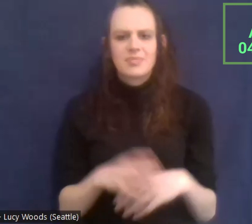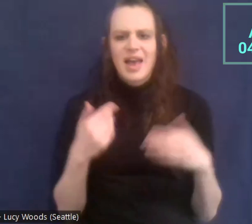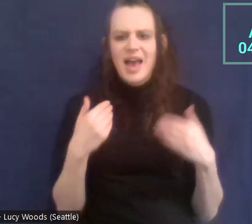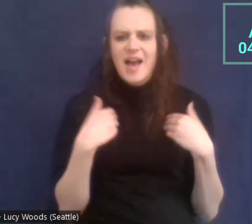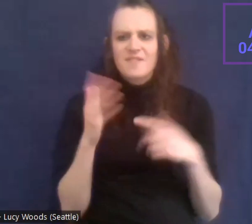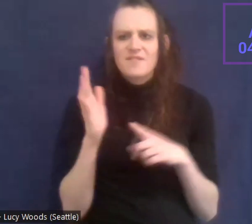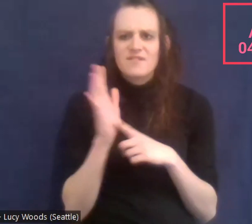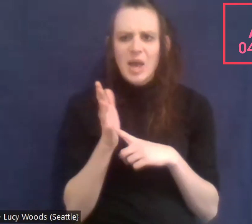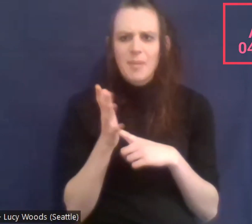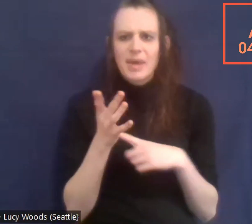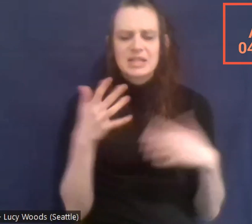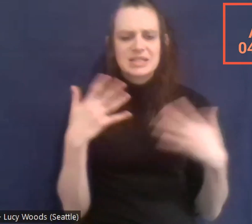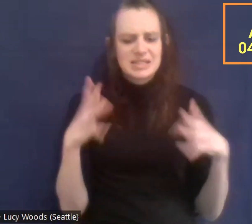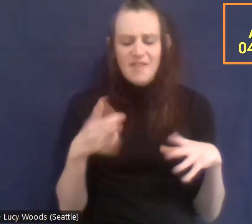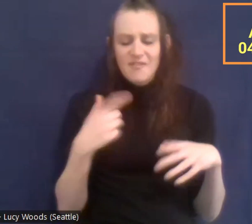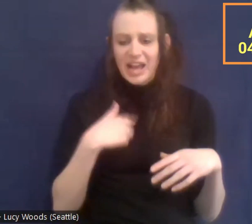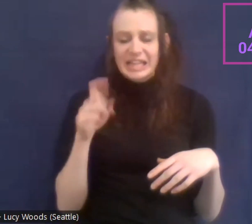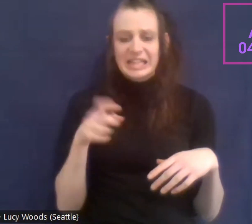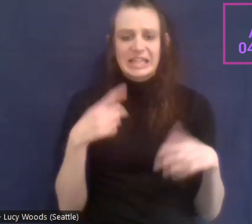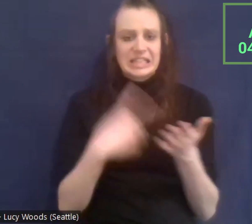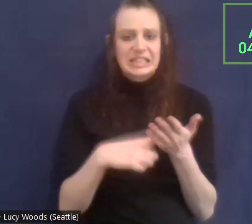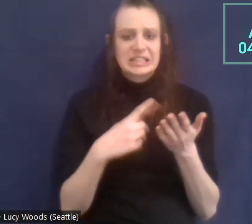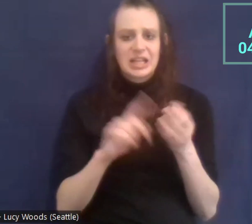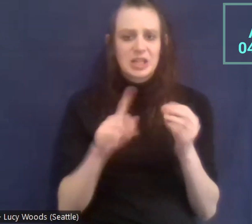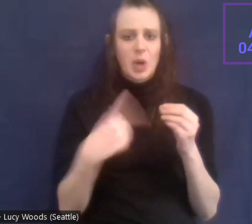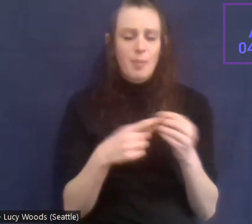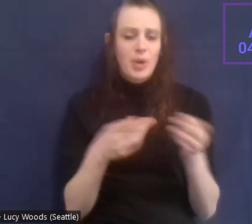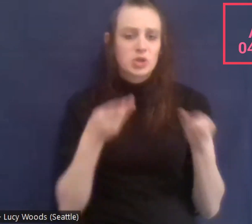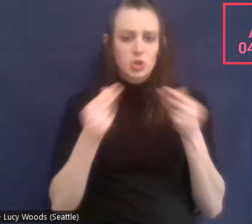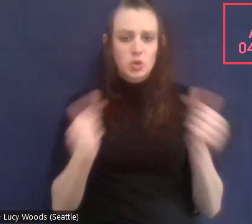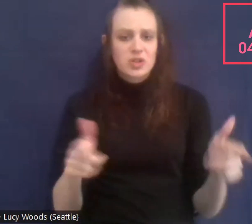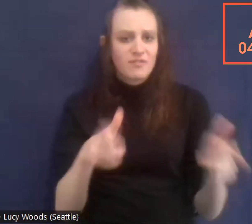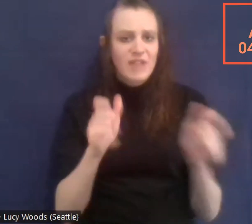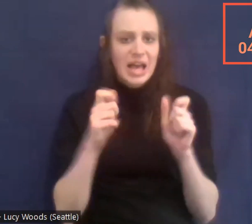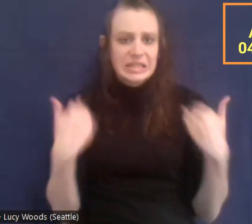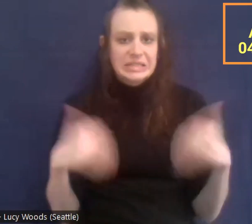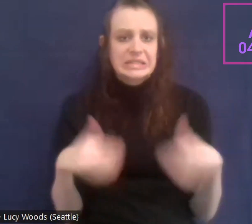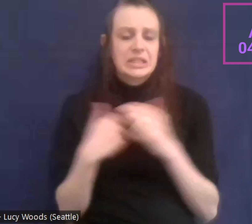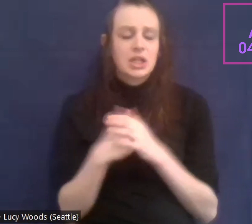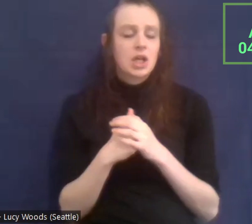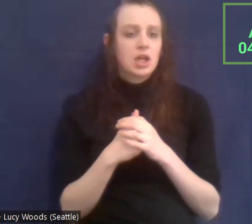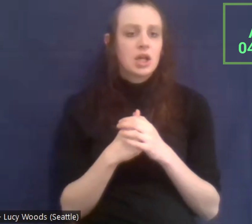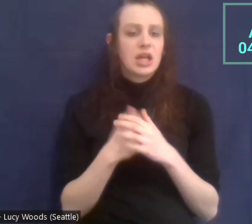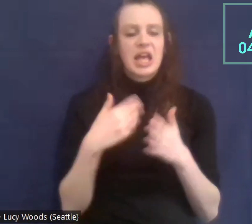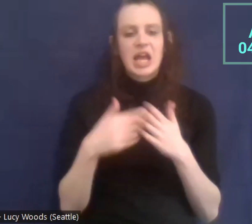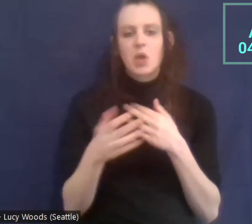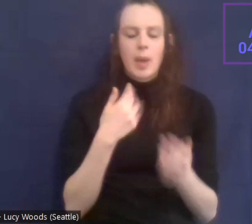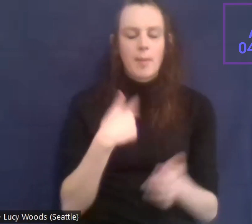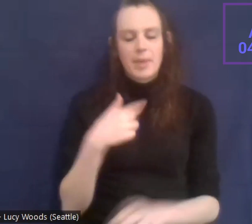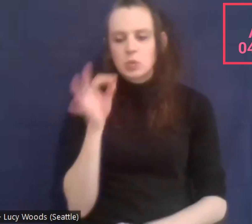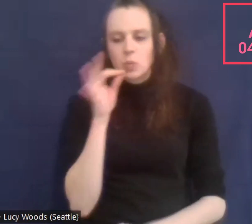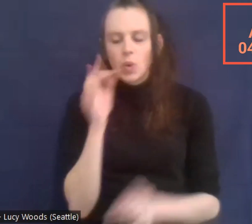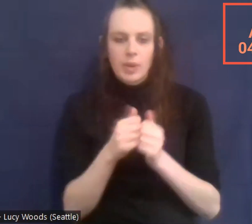the solution fast. Man, that sucks. Okay. Um, At any rate, I would smoke pot at lunch with my friends. I had my wisdom teeth taken